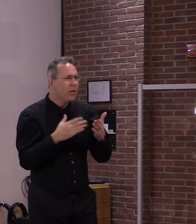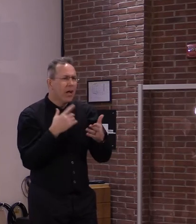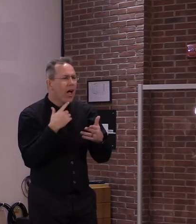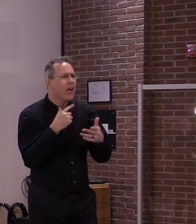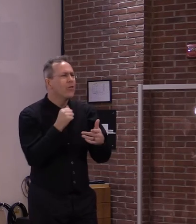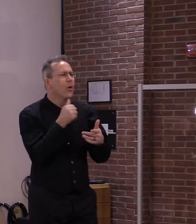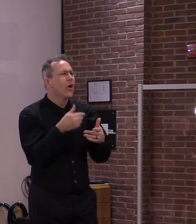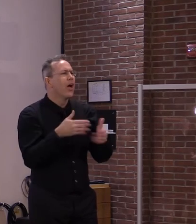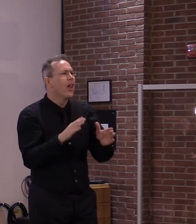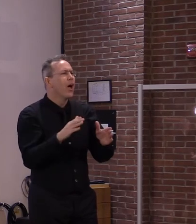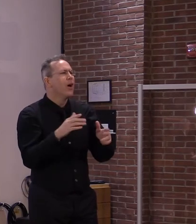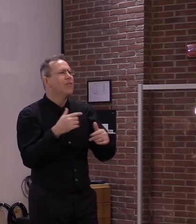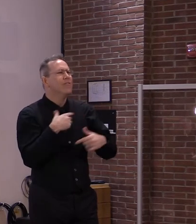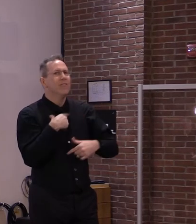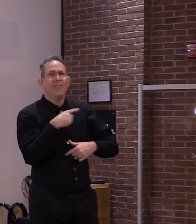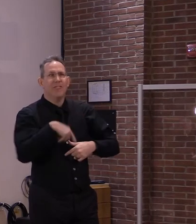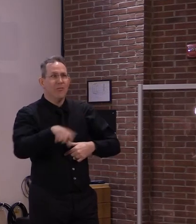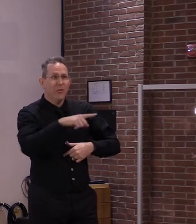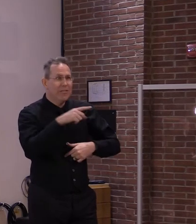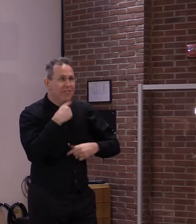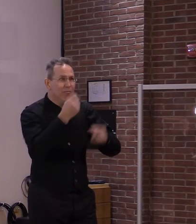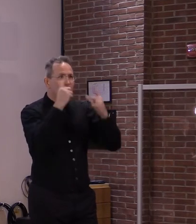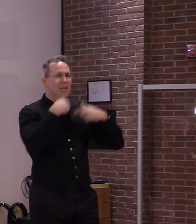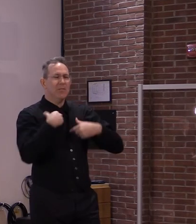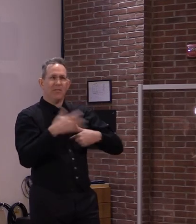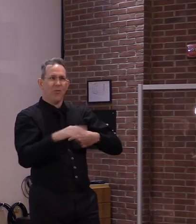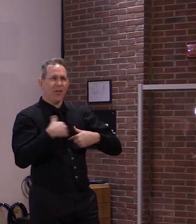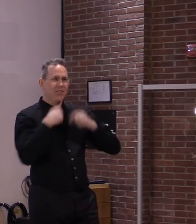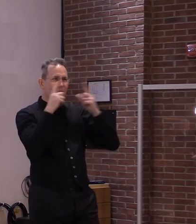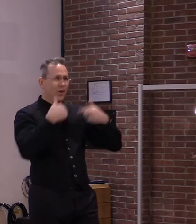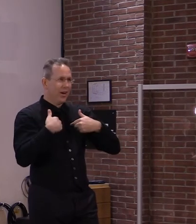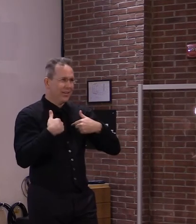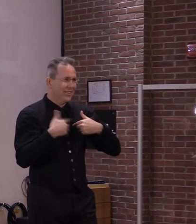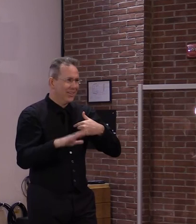this um i i uh